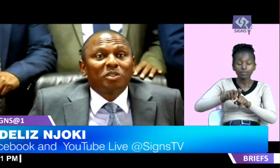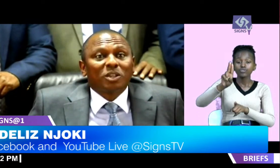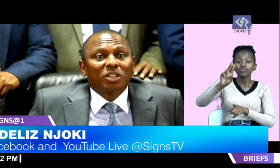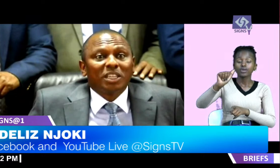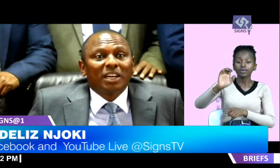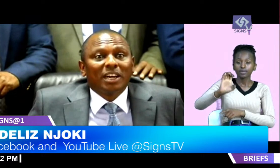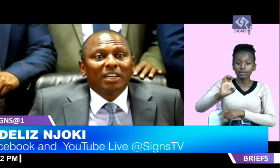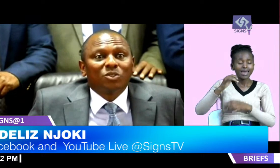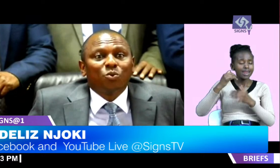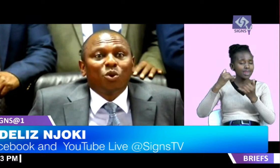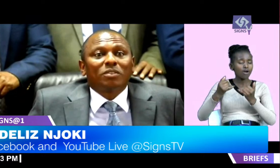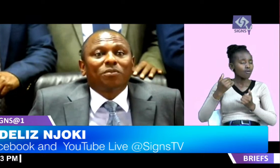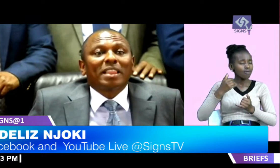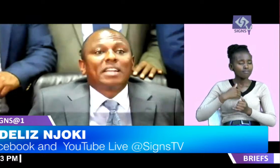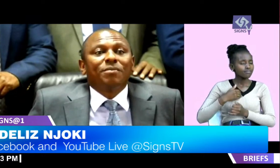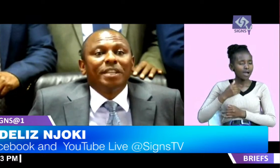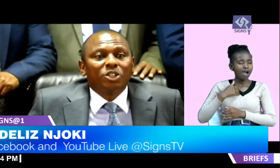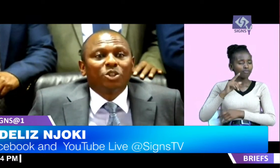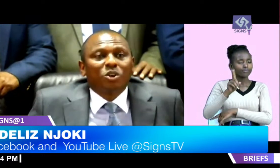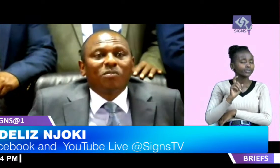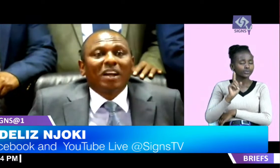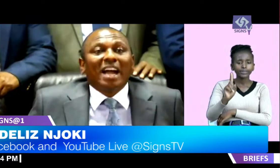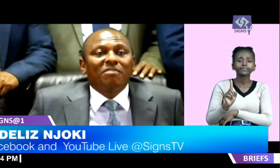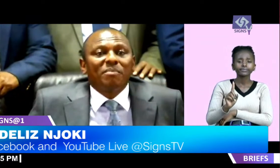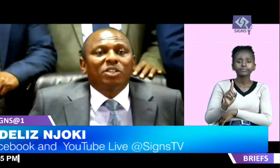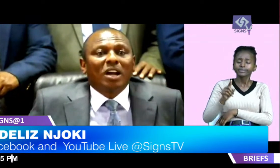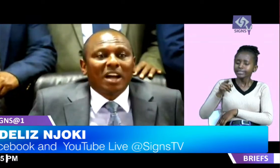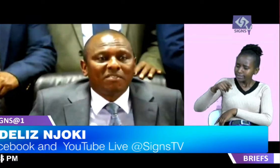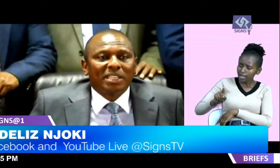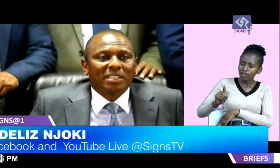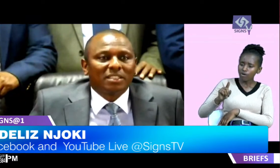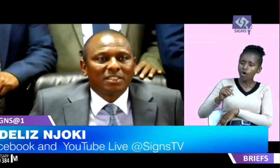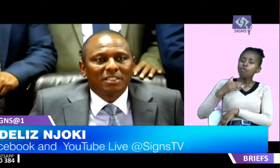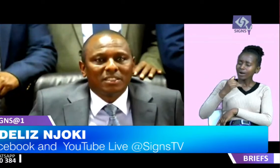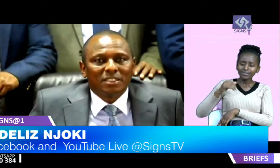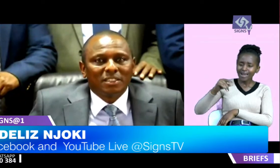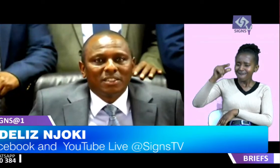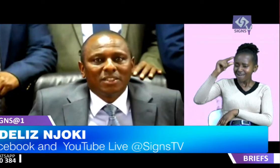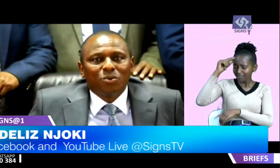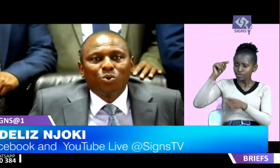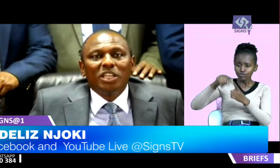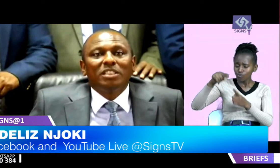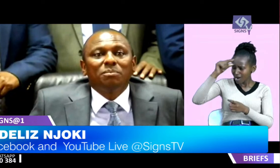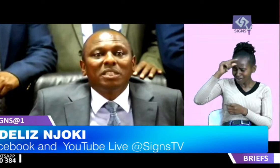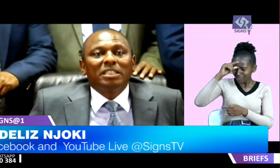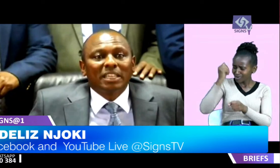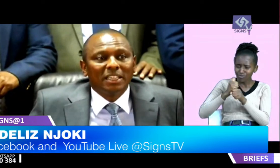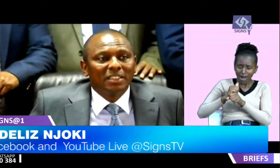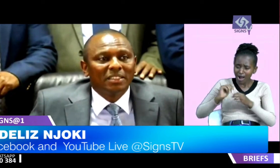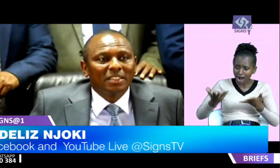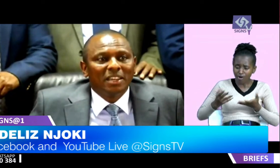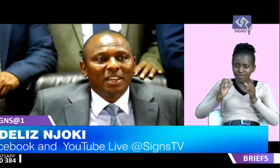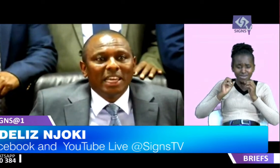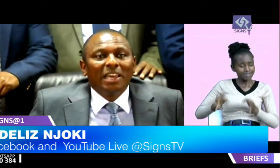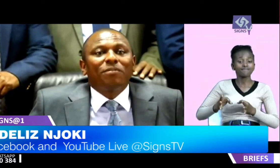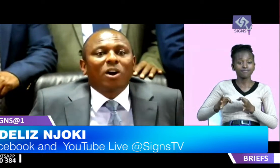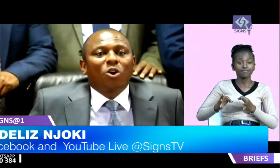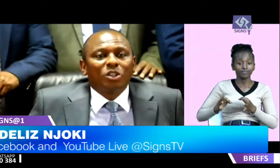Mr. Odinga is, what further definition of government to government would this be seeking if a